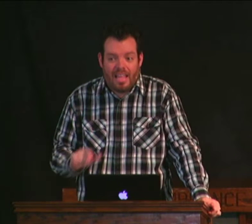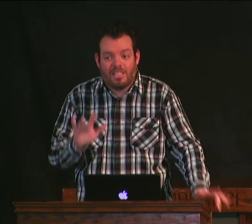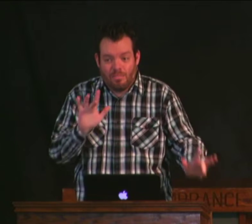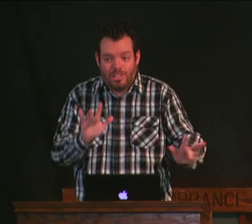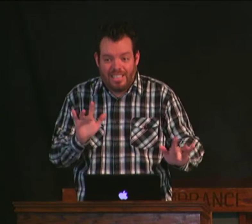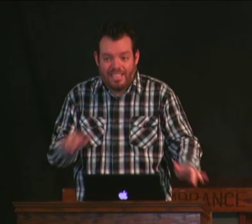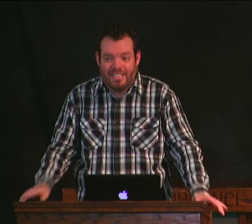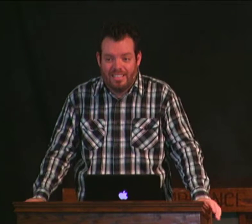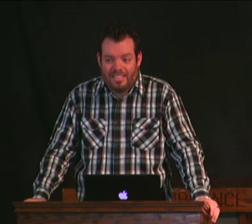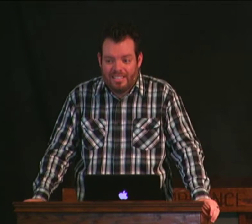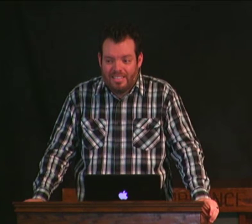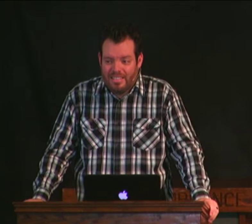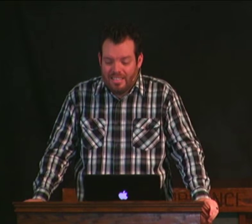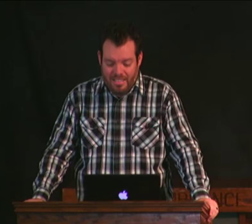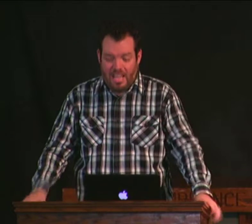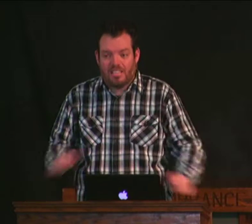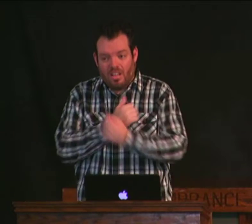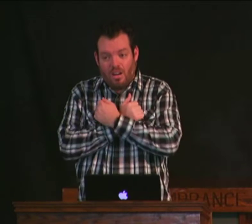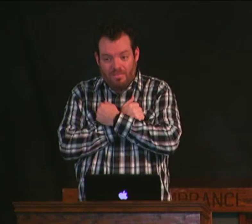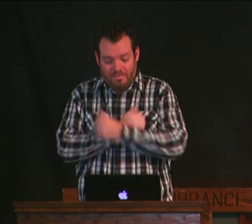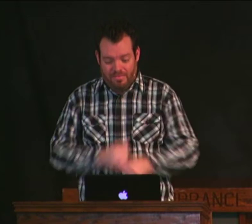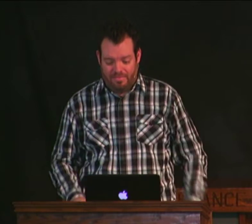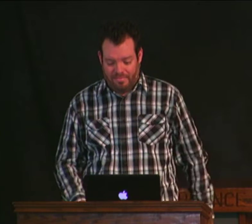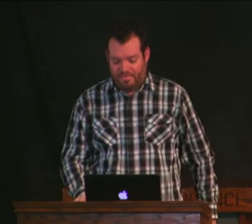That's mercy. That's love.